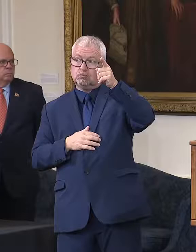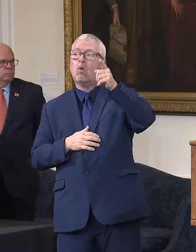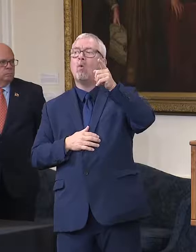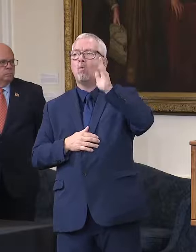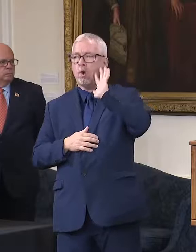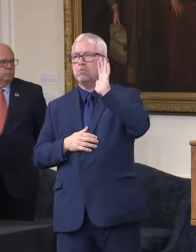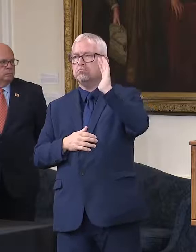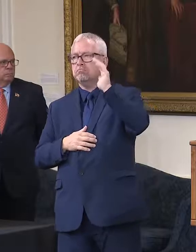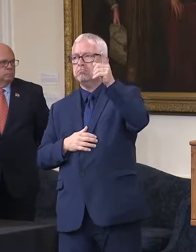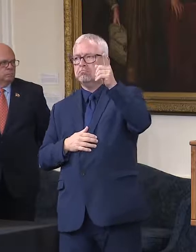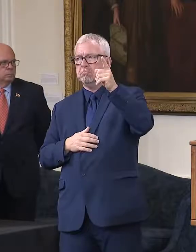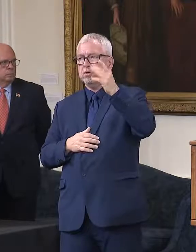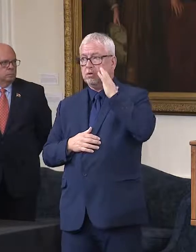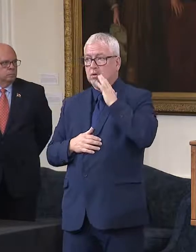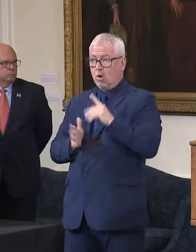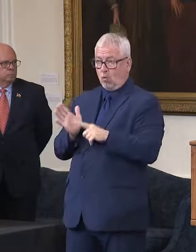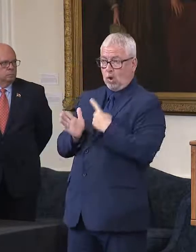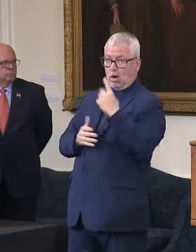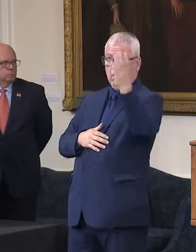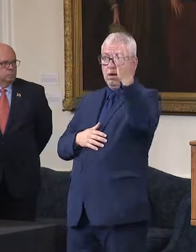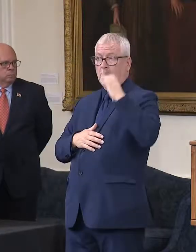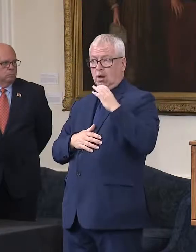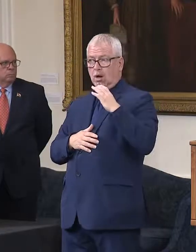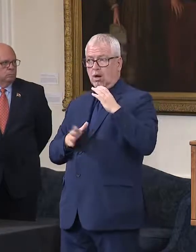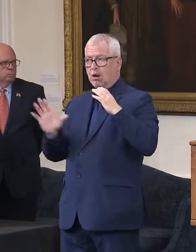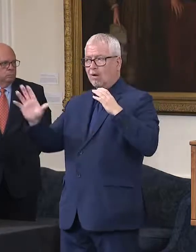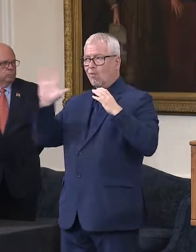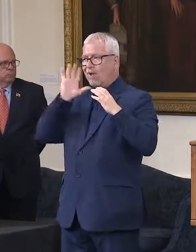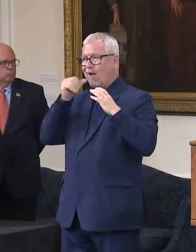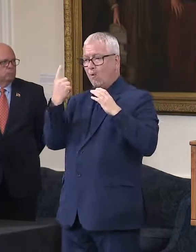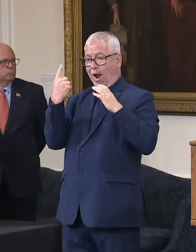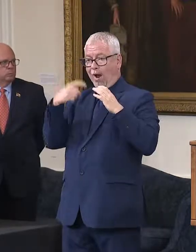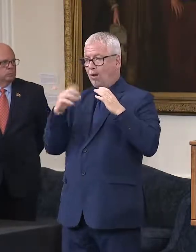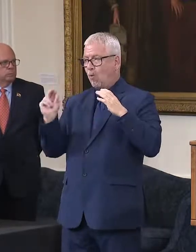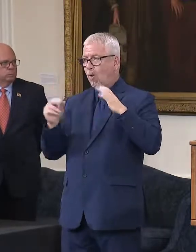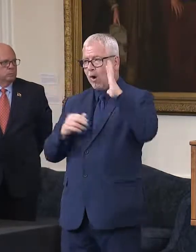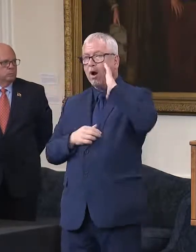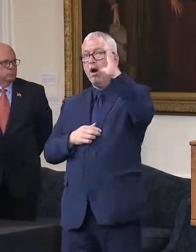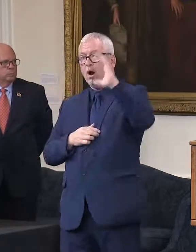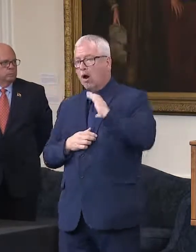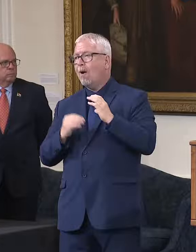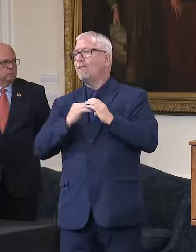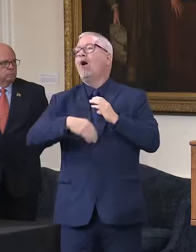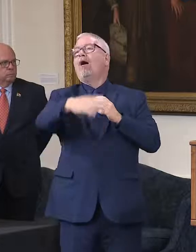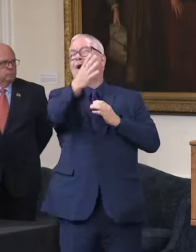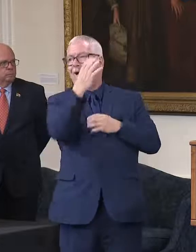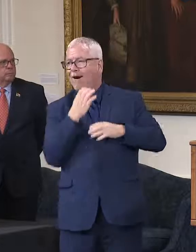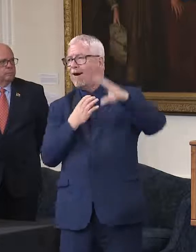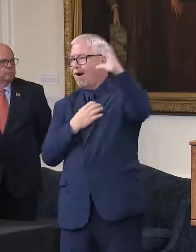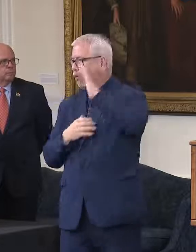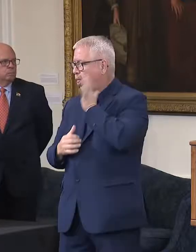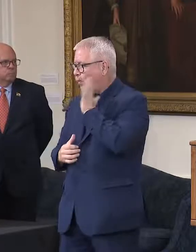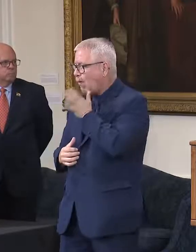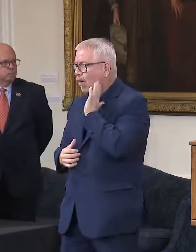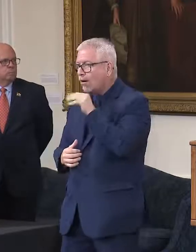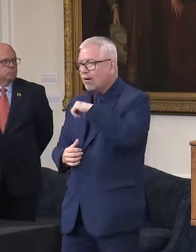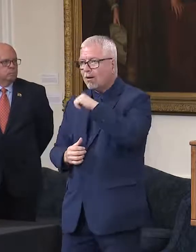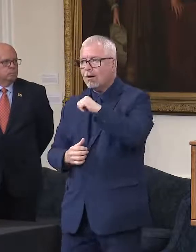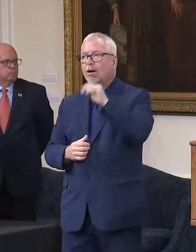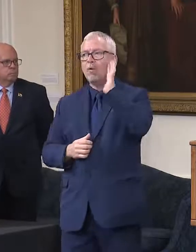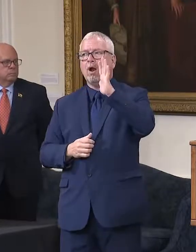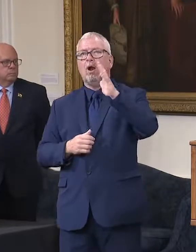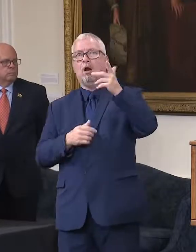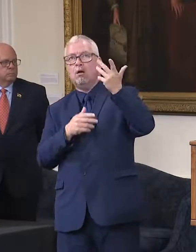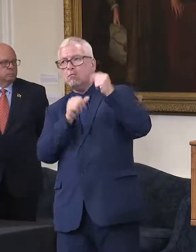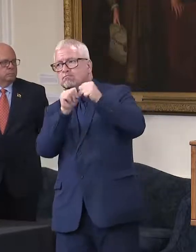not going to be the only allocation that the state gets. We will be getting more in the weeks to come, and we'll be working very closely